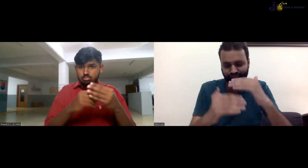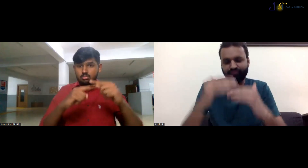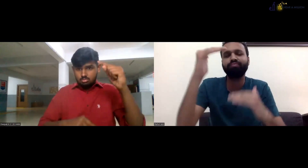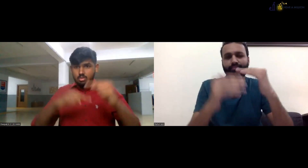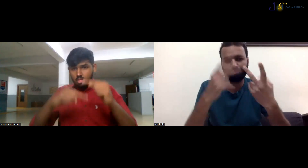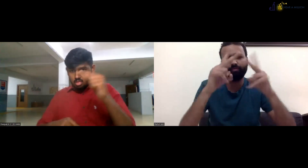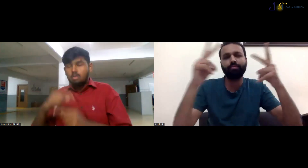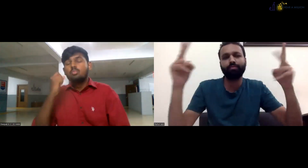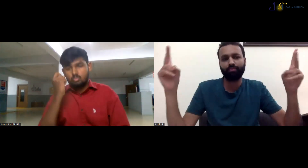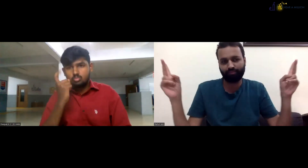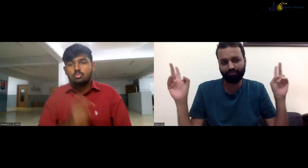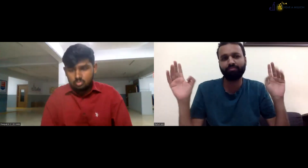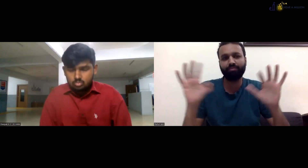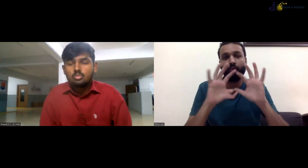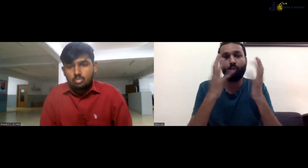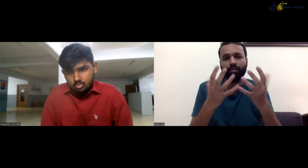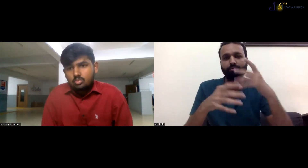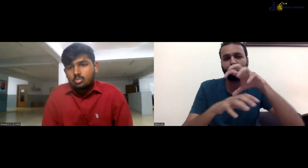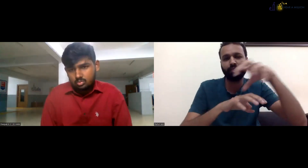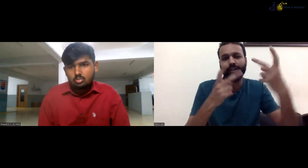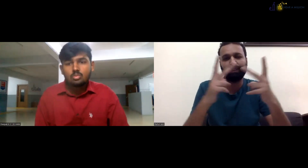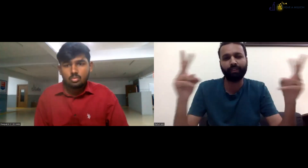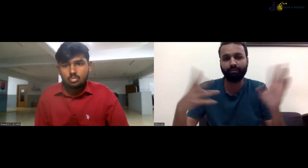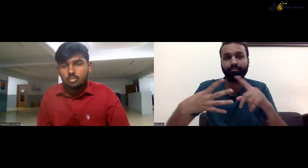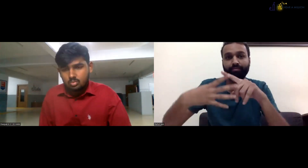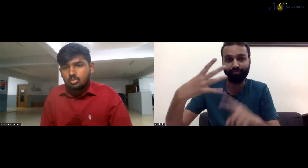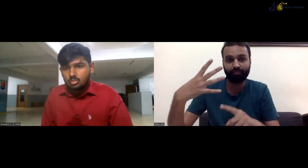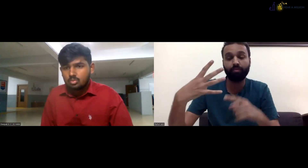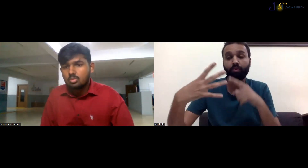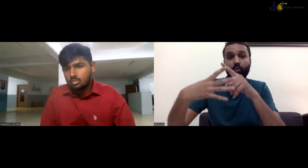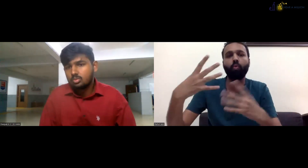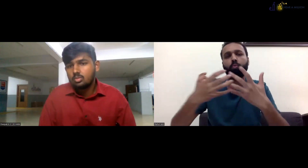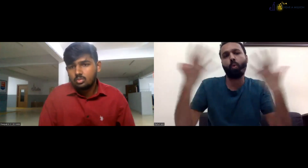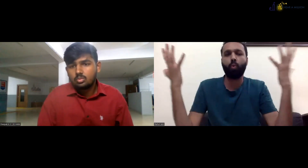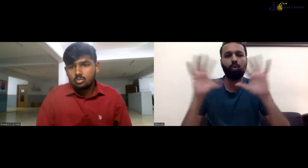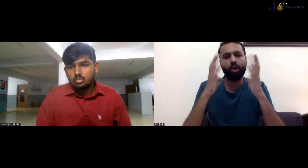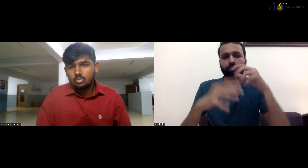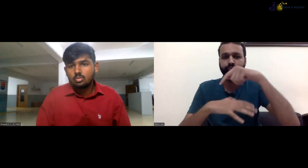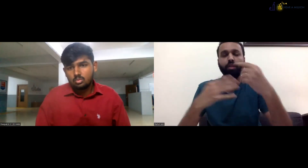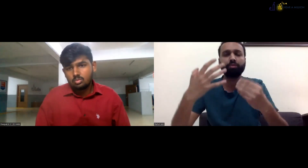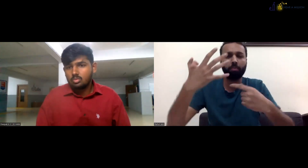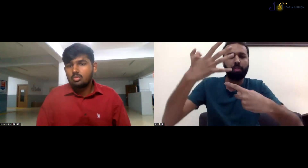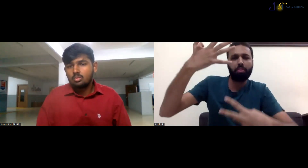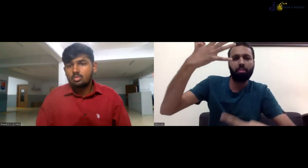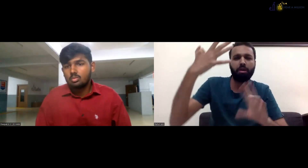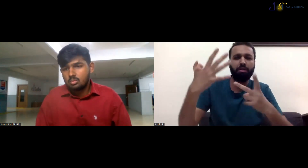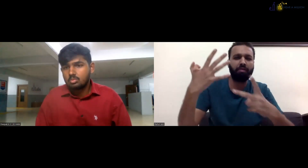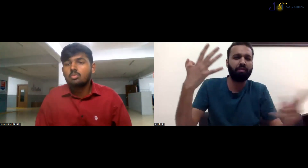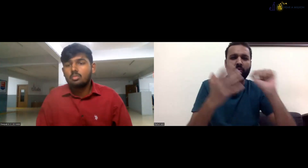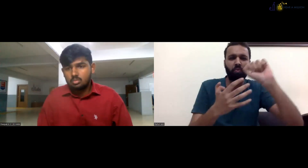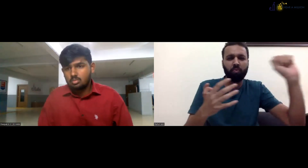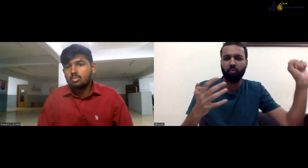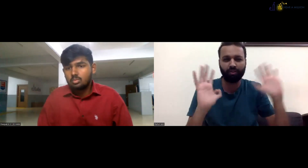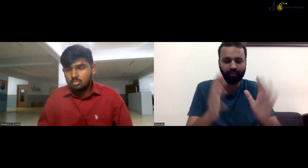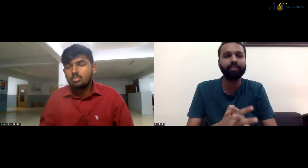where they might have other kind of visas as well? Yes, yes, there is, different kinds of visas provided, but mostly they would